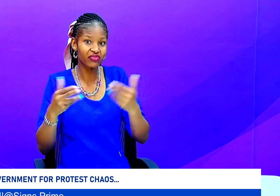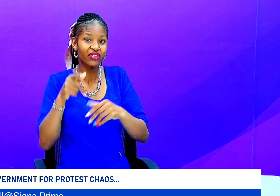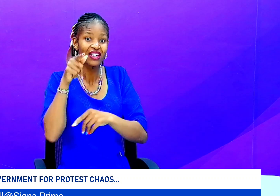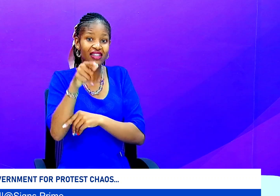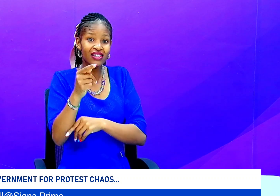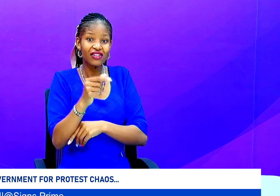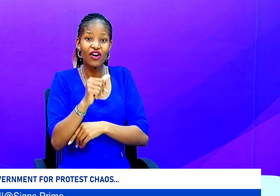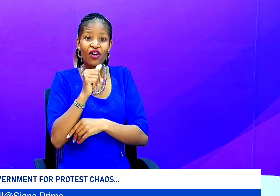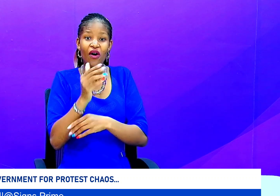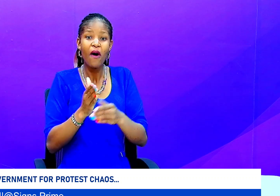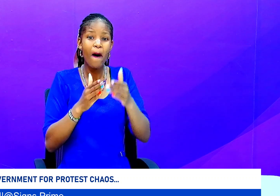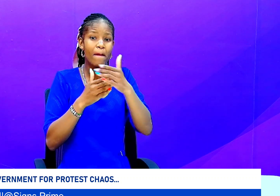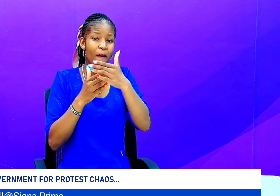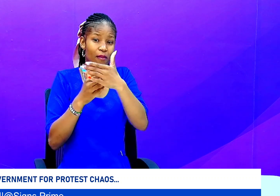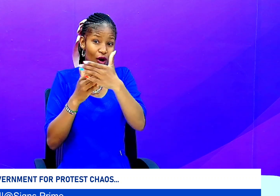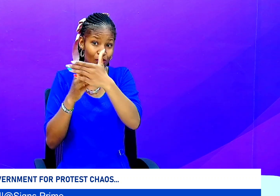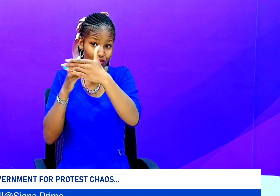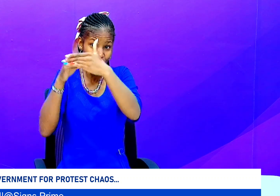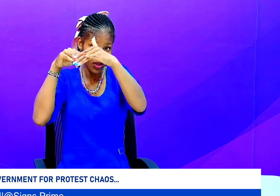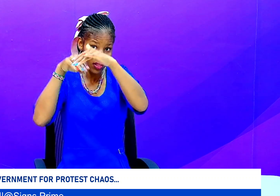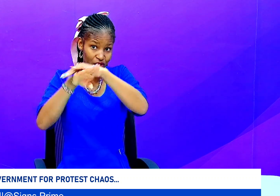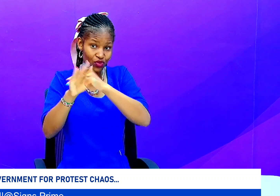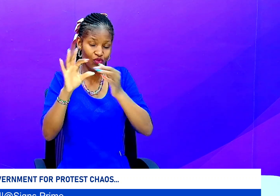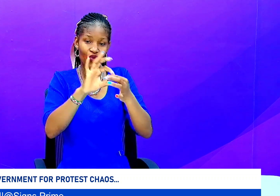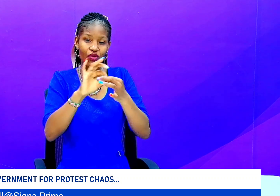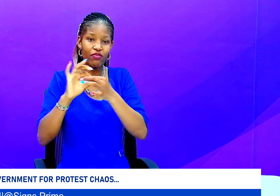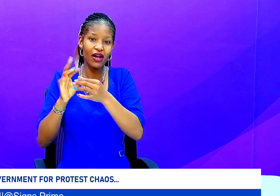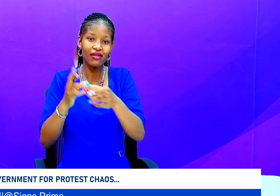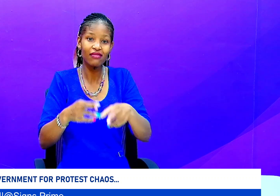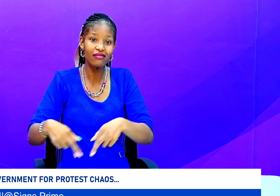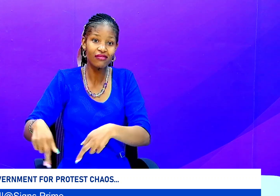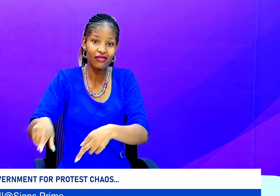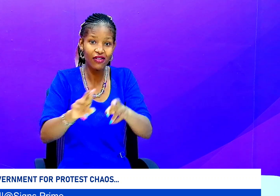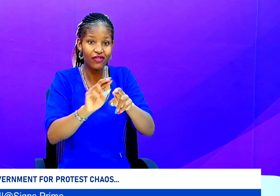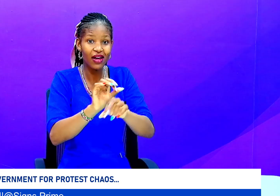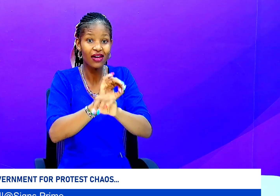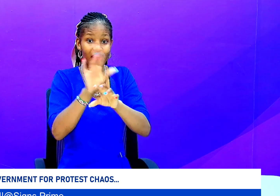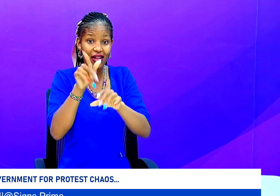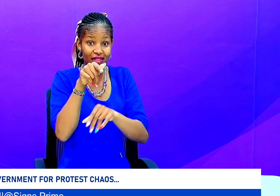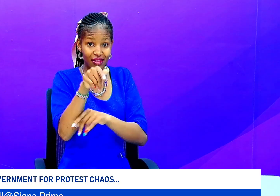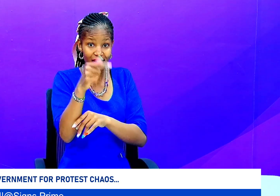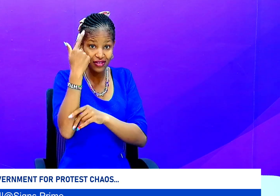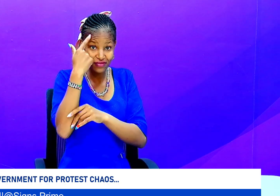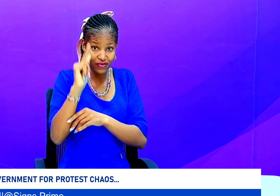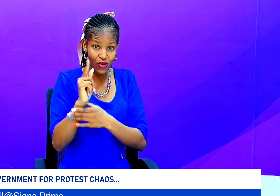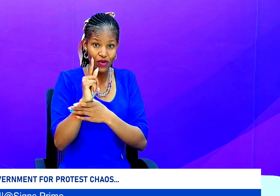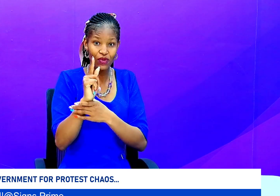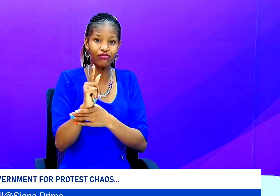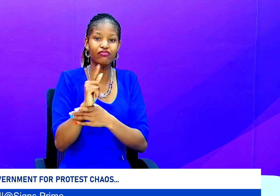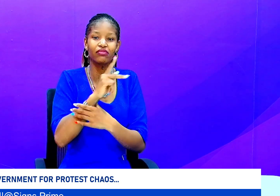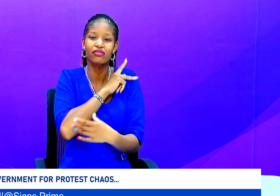unacceptable, noting that the presence of pre-installed roadblocks across major